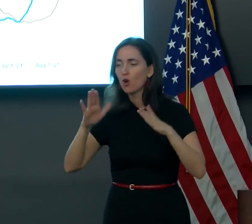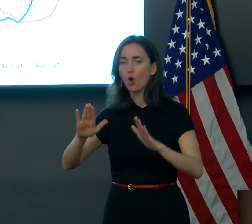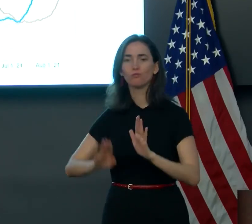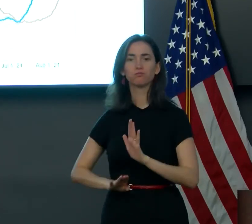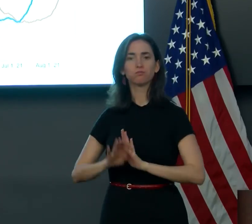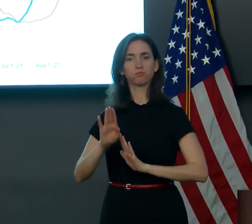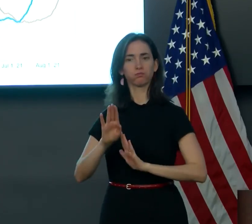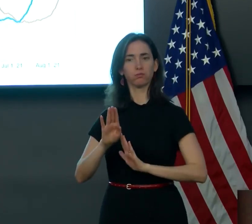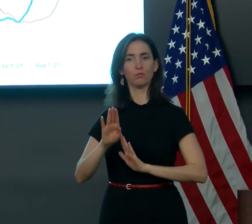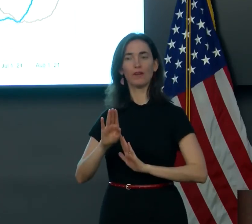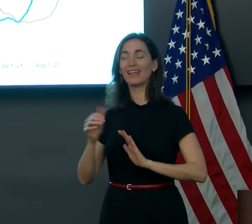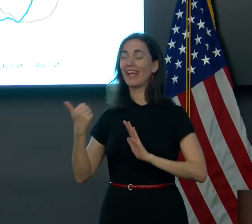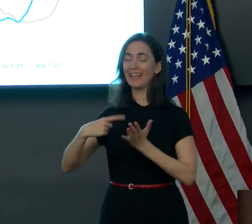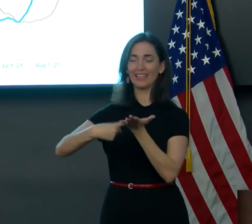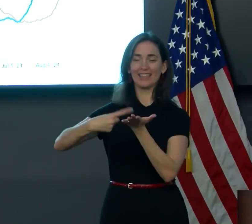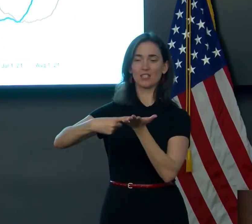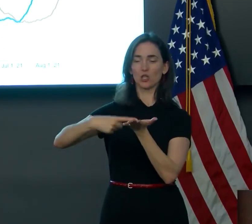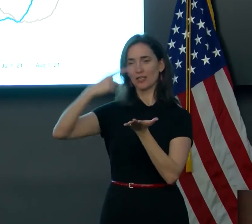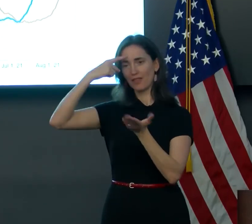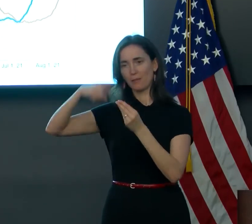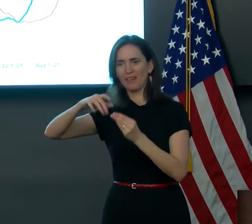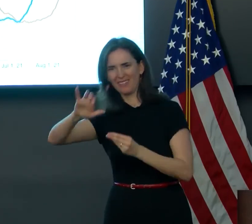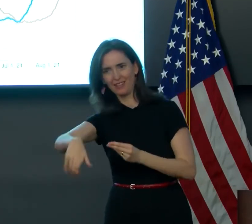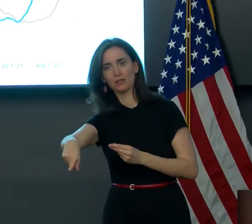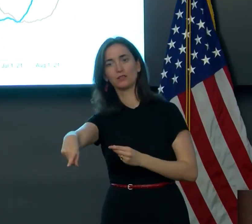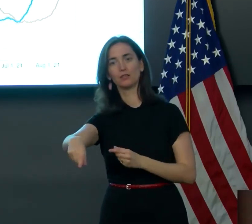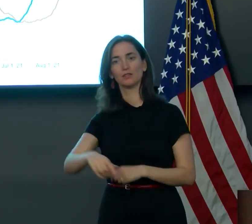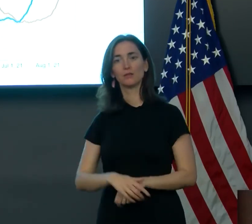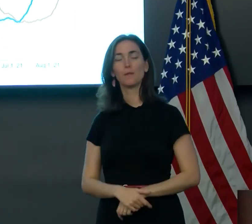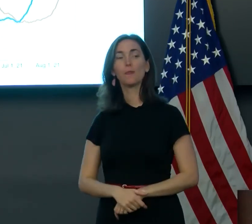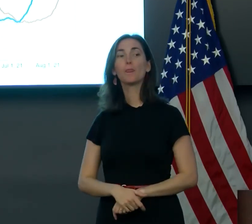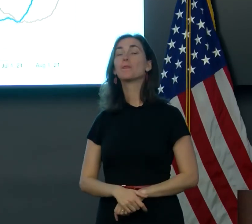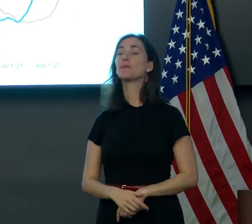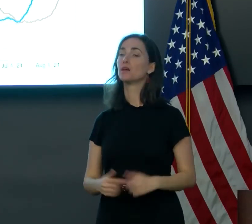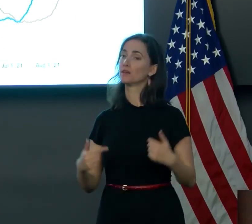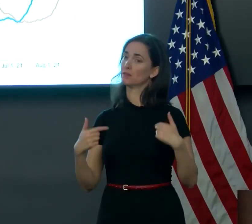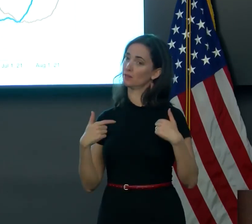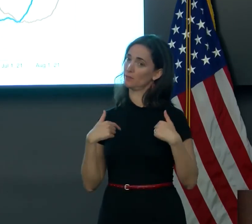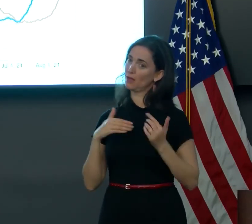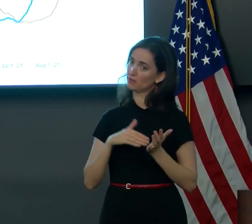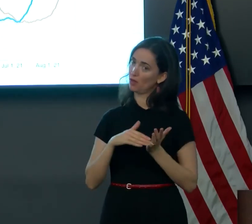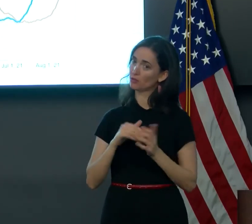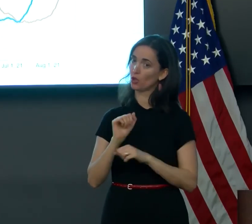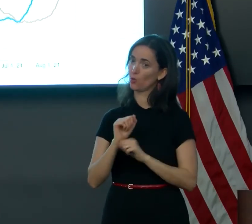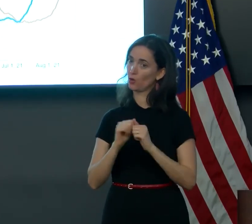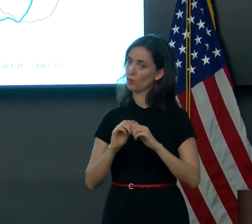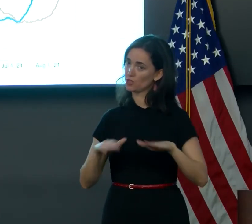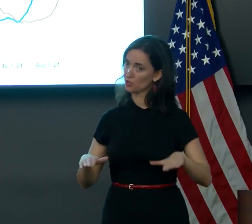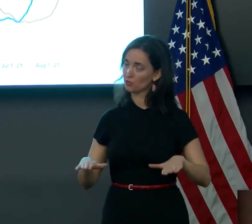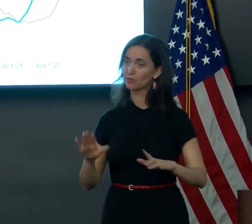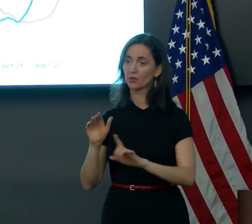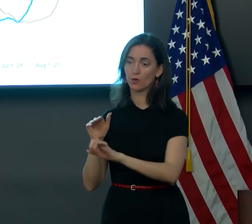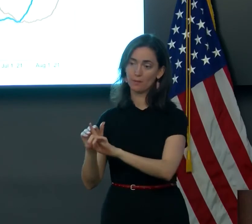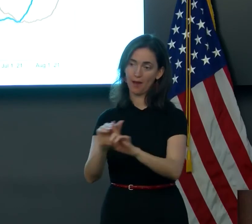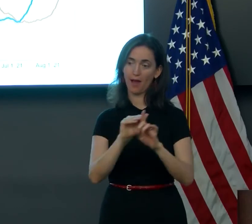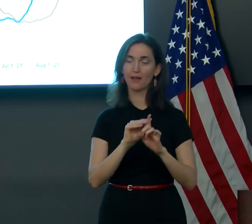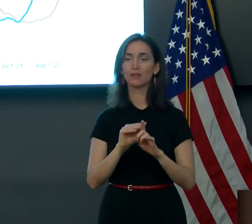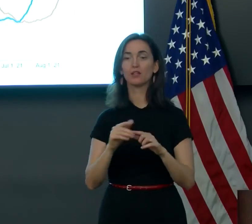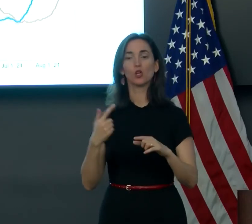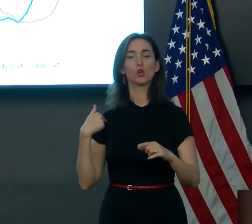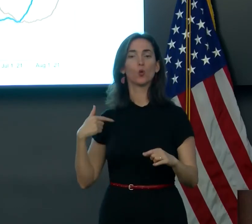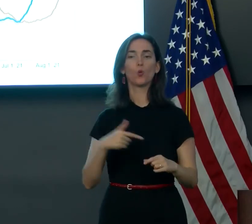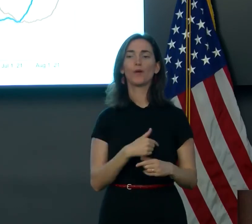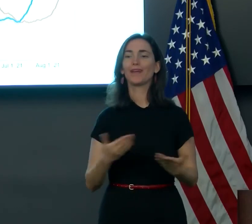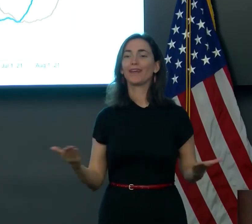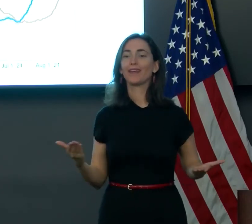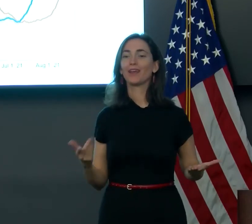at the middle of every discussion we have. And so as a pediatrician, I remind you that we are here for you.